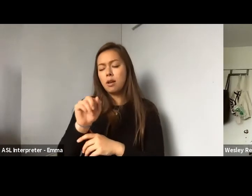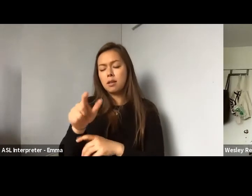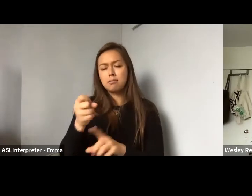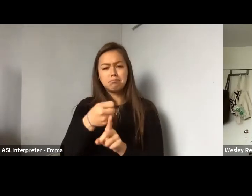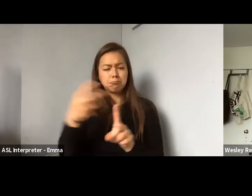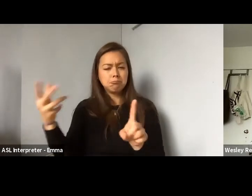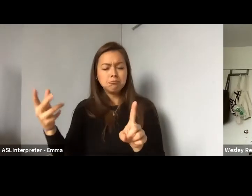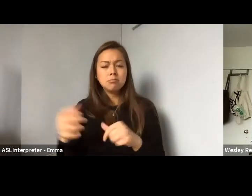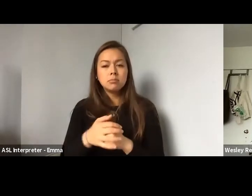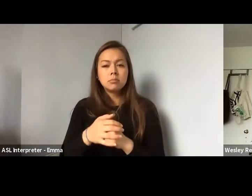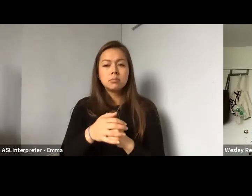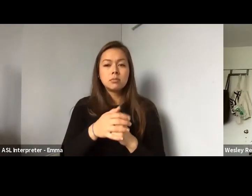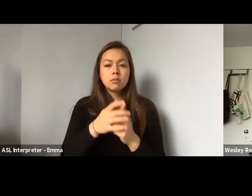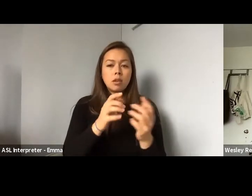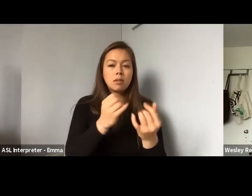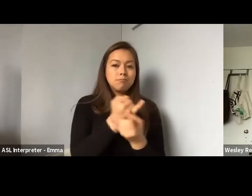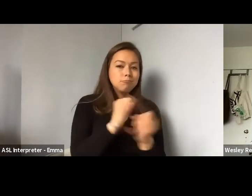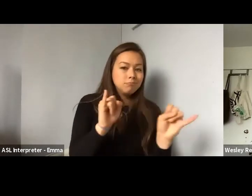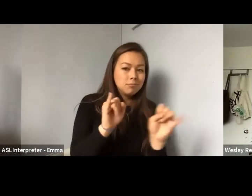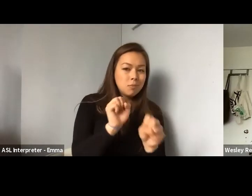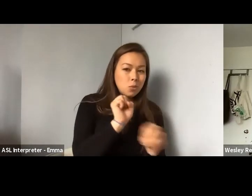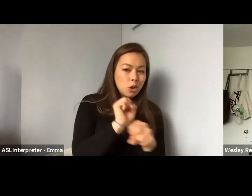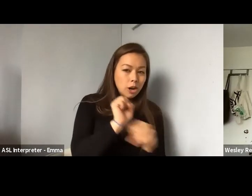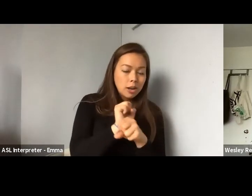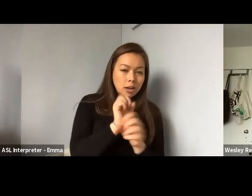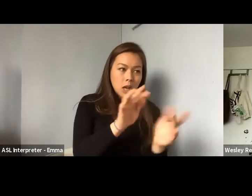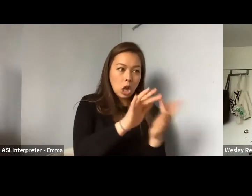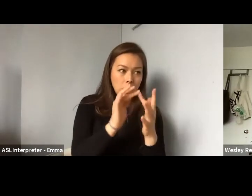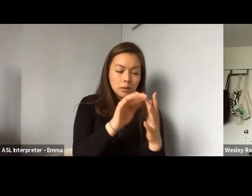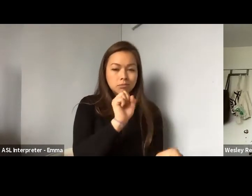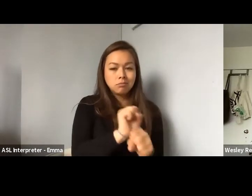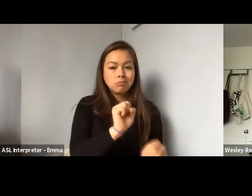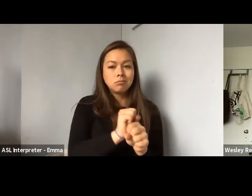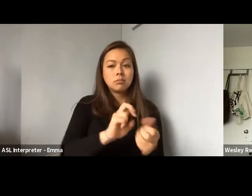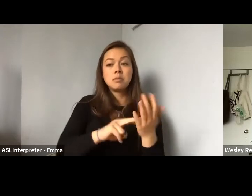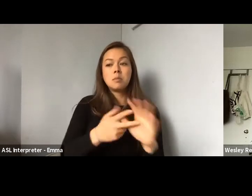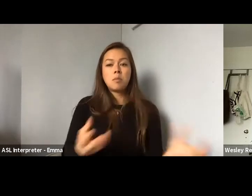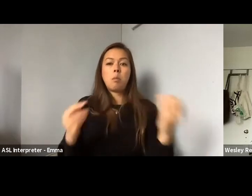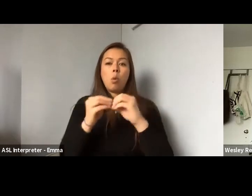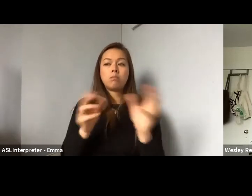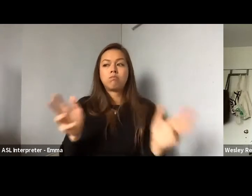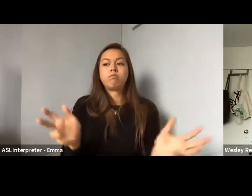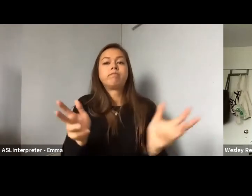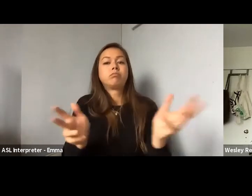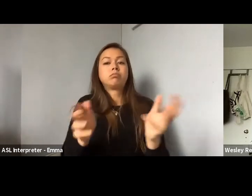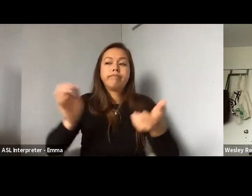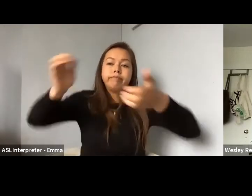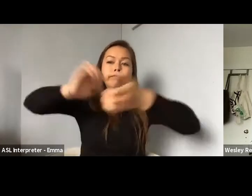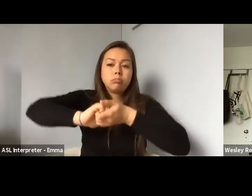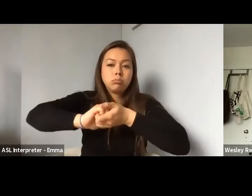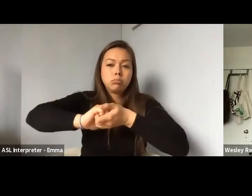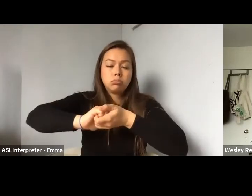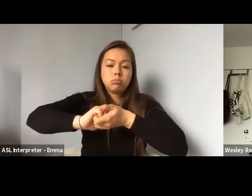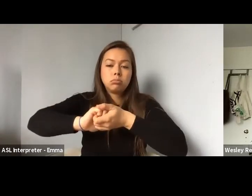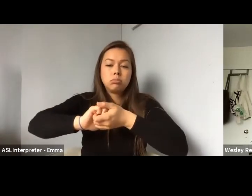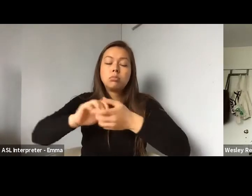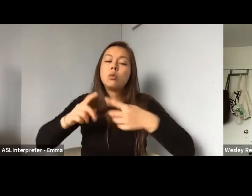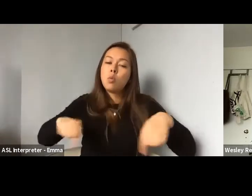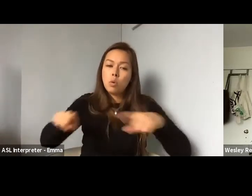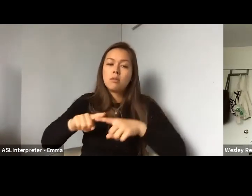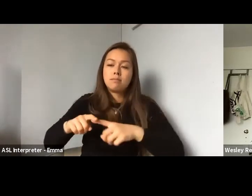to engaging in more collaborative work in digital platforms. We chose Mural to facilitate this. Like Google